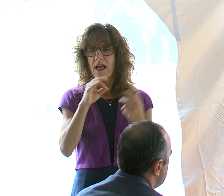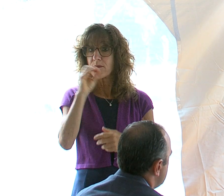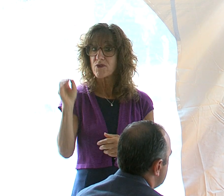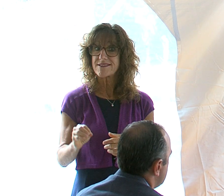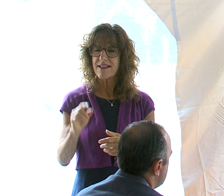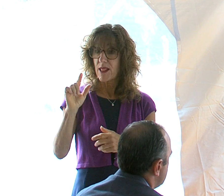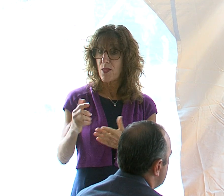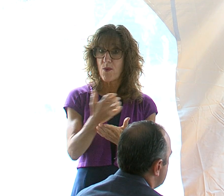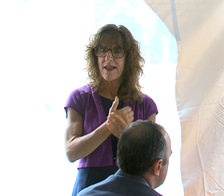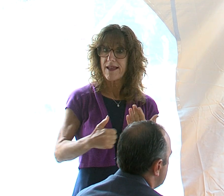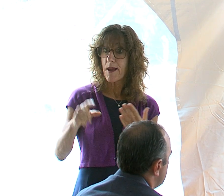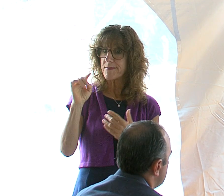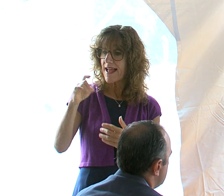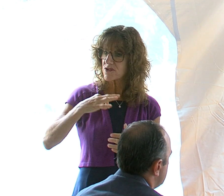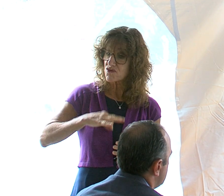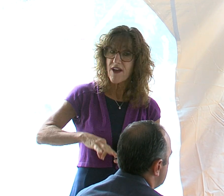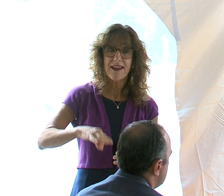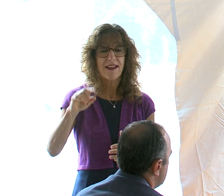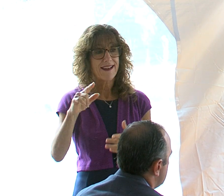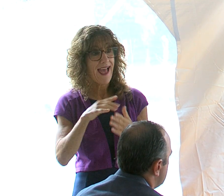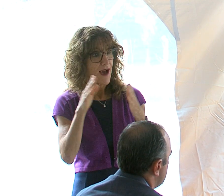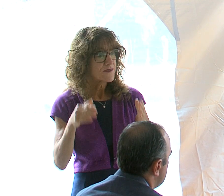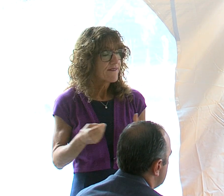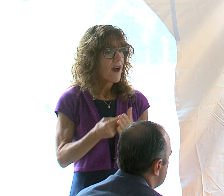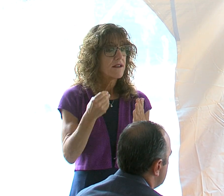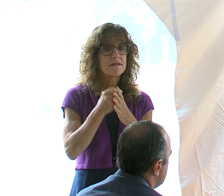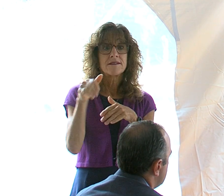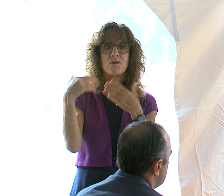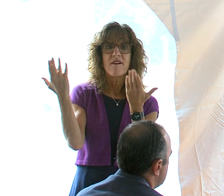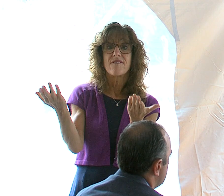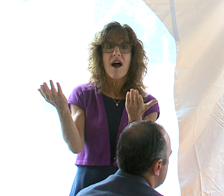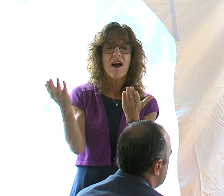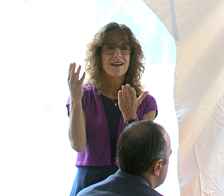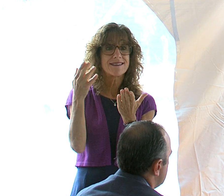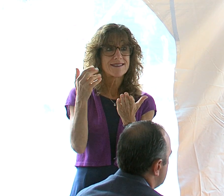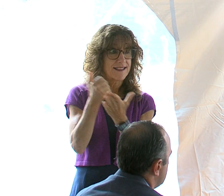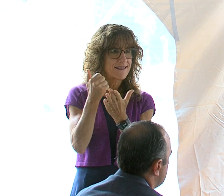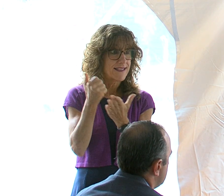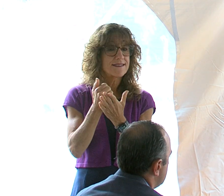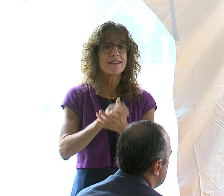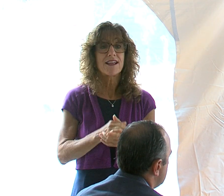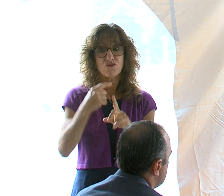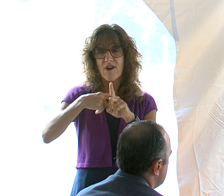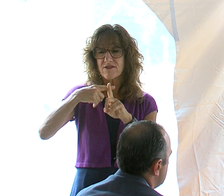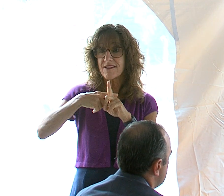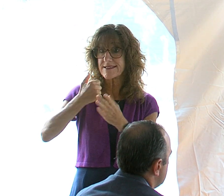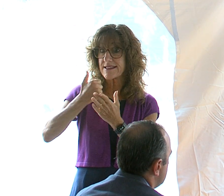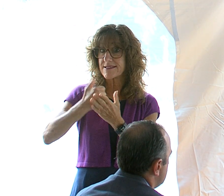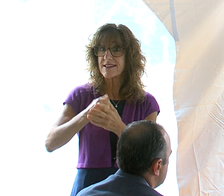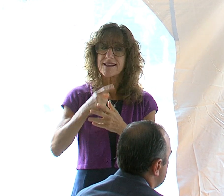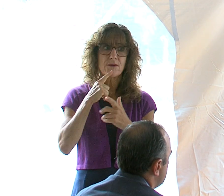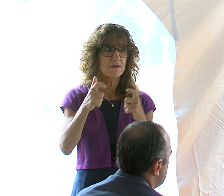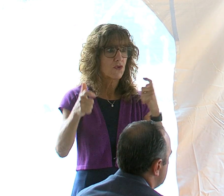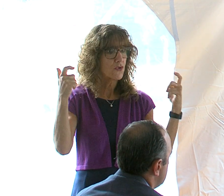as rental housing program funds and our 811 program, which again provides rental assistance to the sites. And it was a